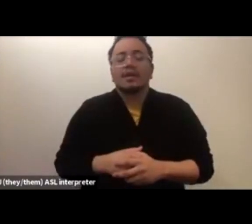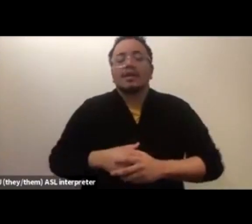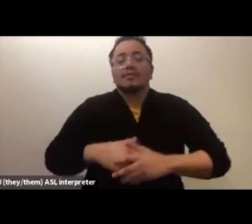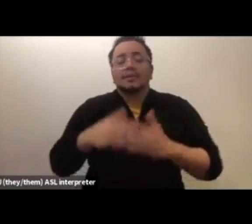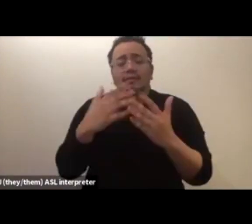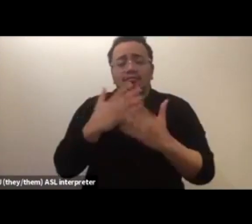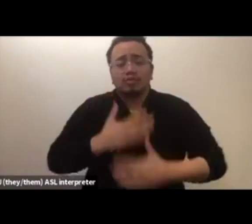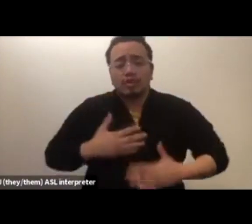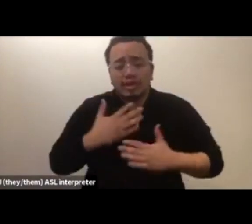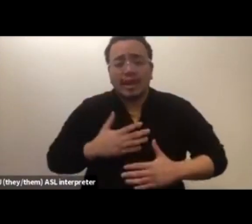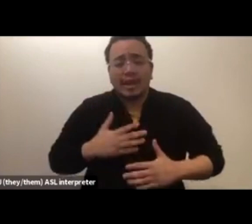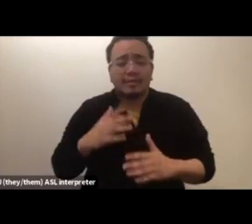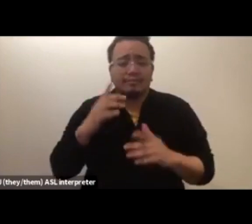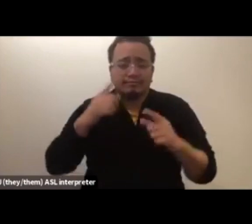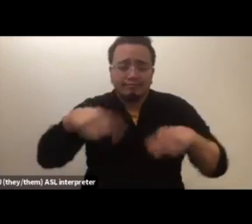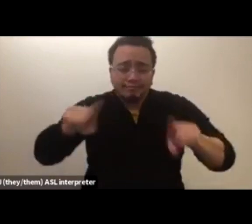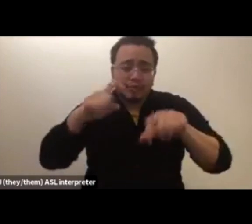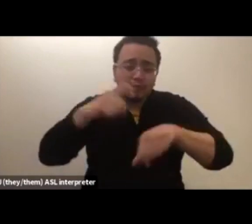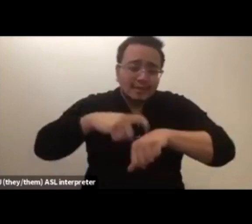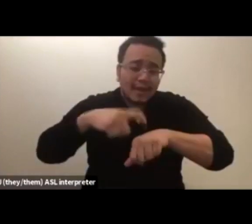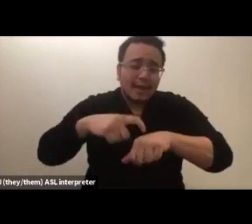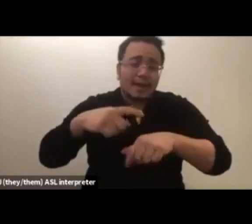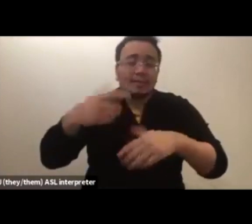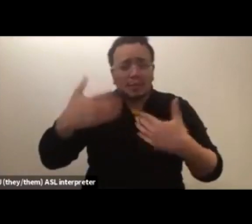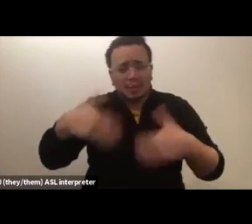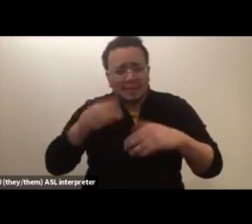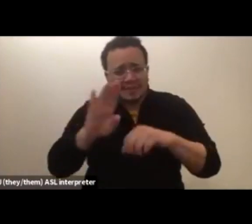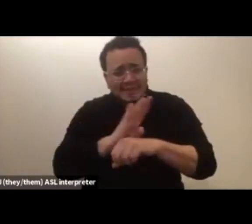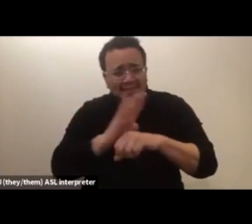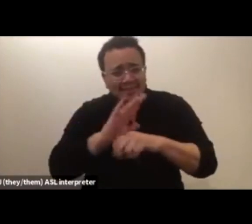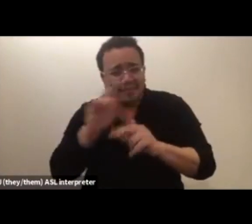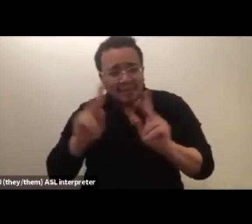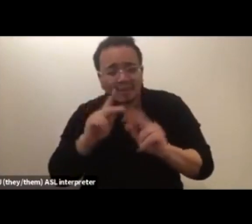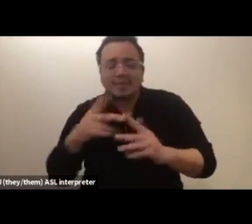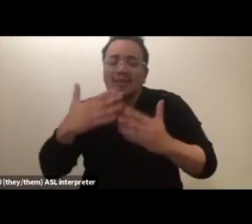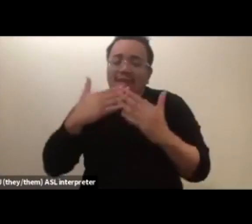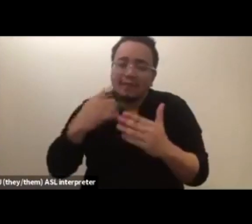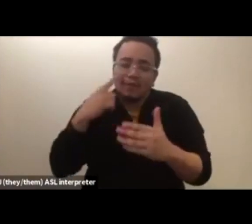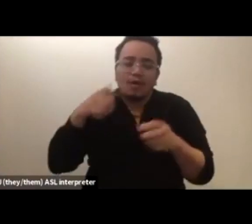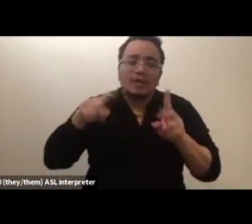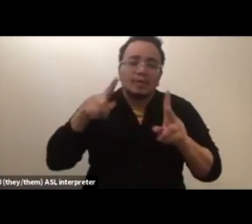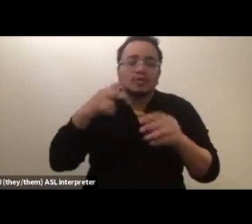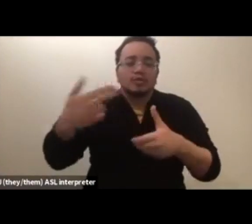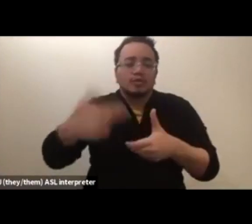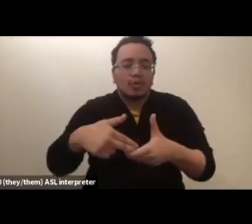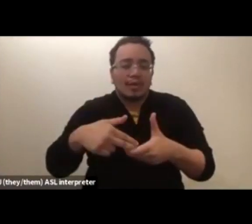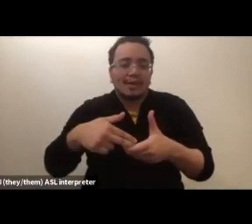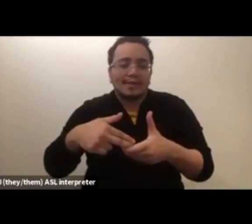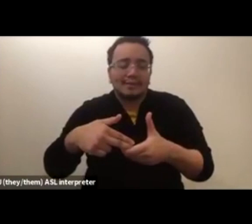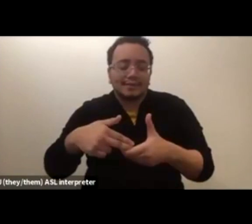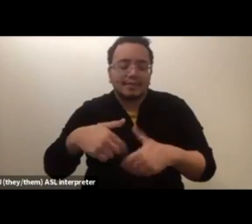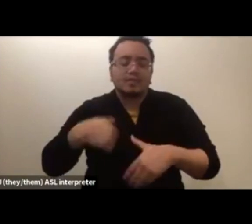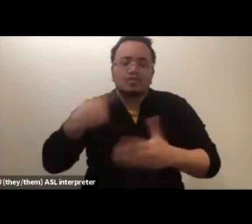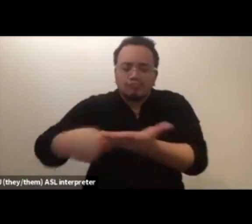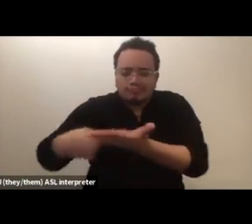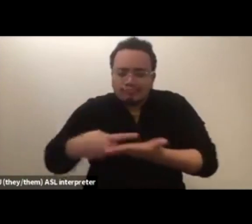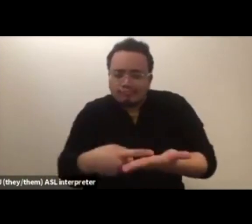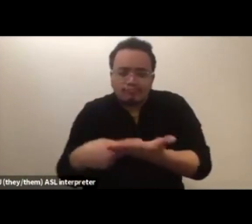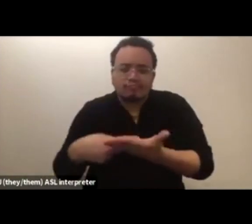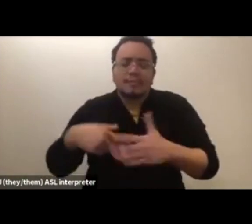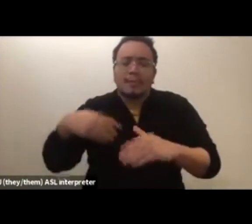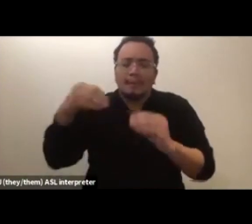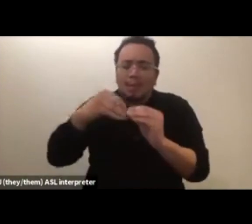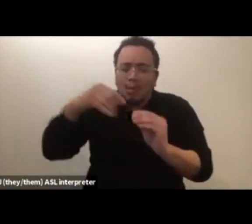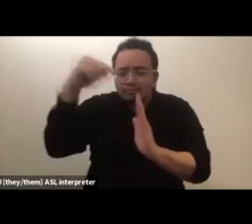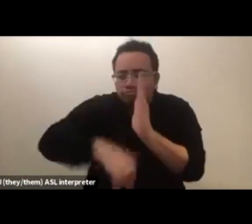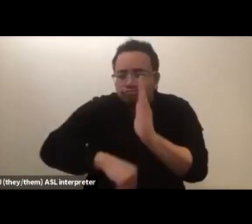out of your busy schedules, because I know you're very busy people, to sit down with us and discuss these things in detail.